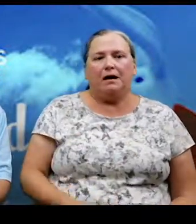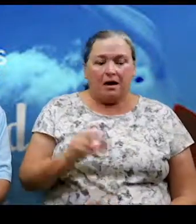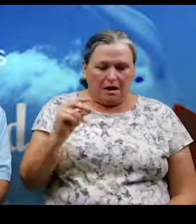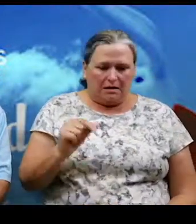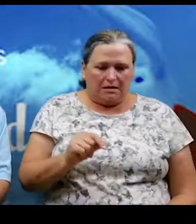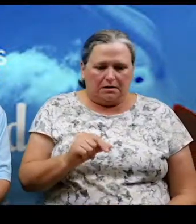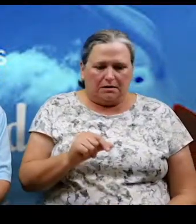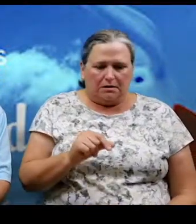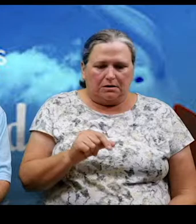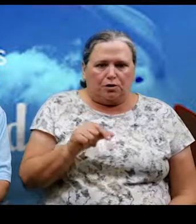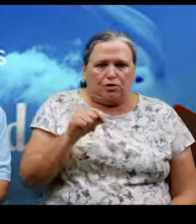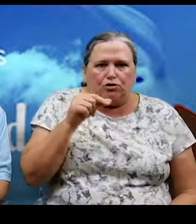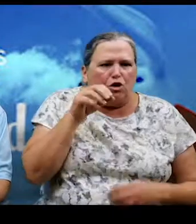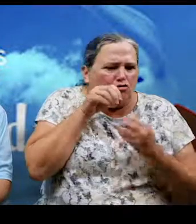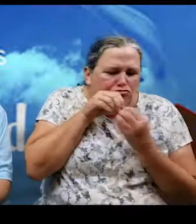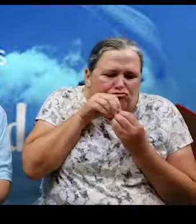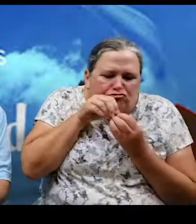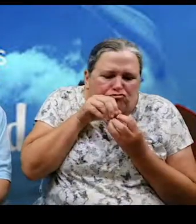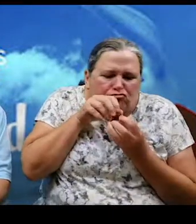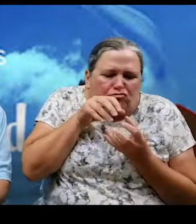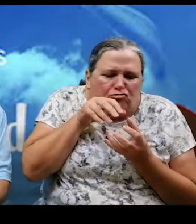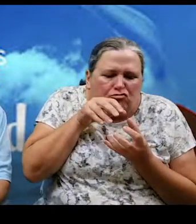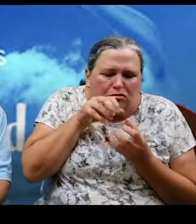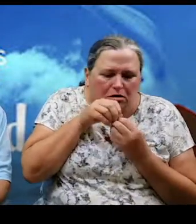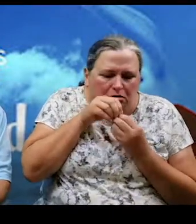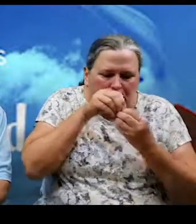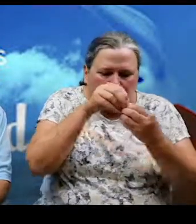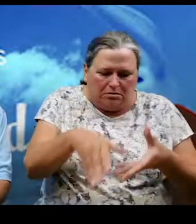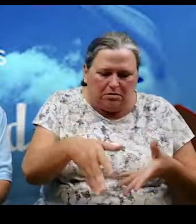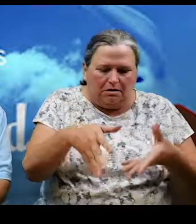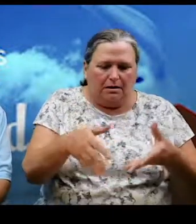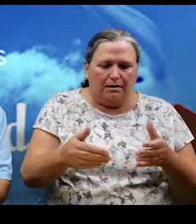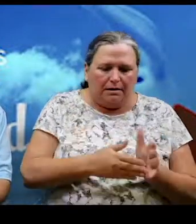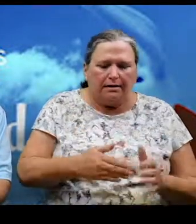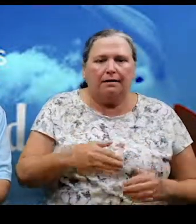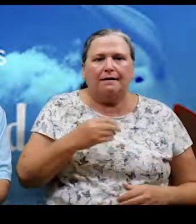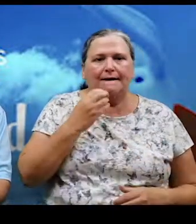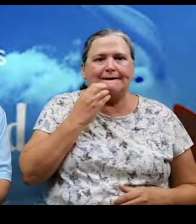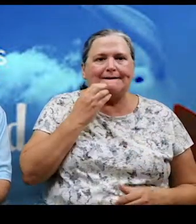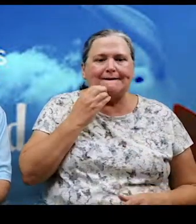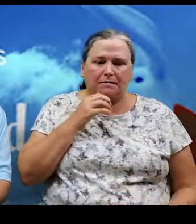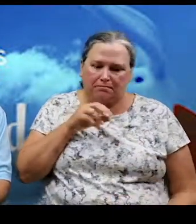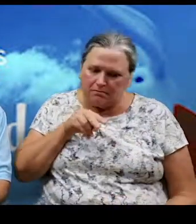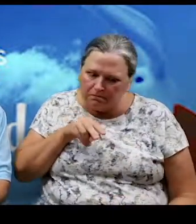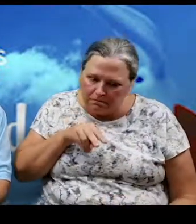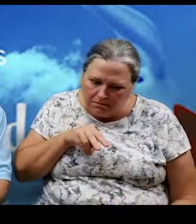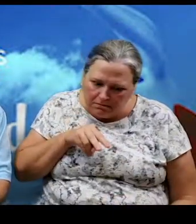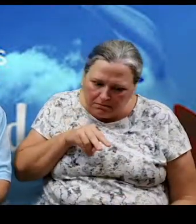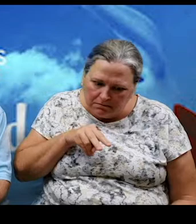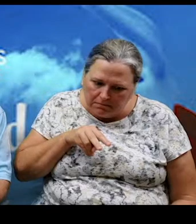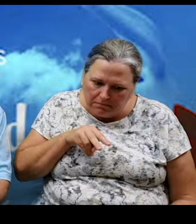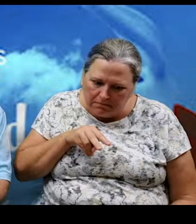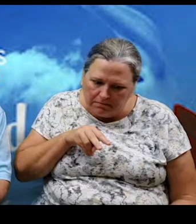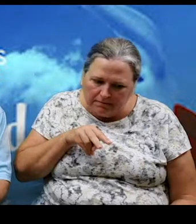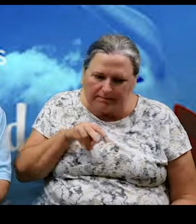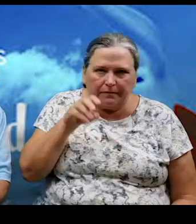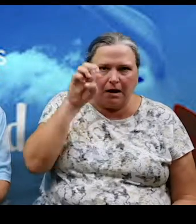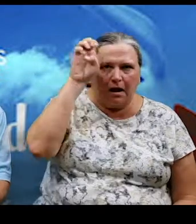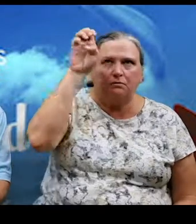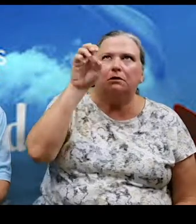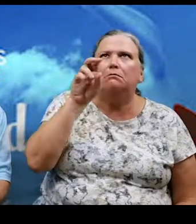dog growled deep in its throat, and then dropped Edward again, and looked him in the eye. Edward stared